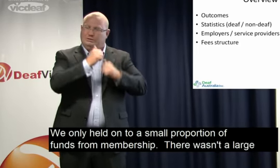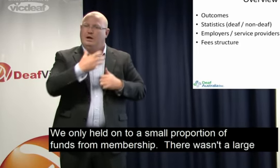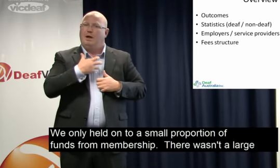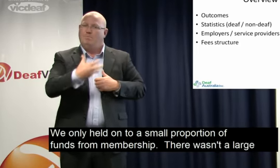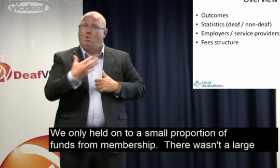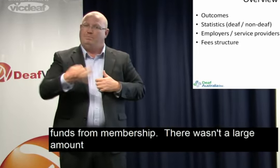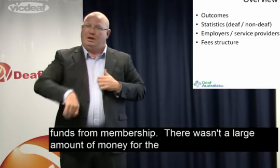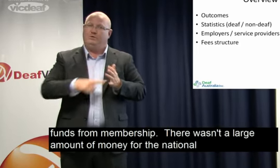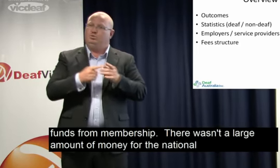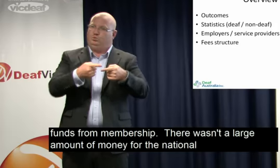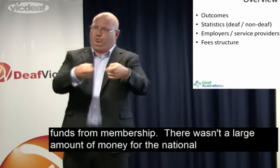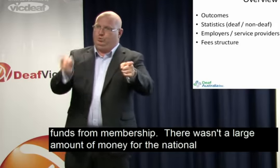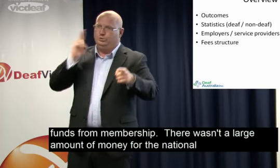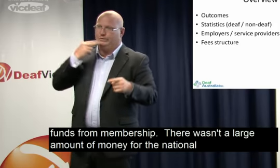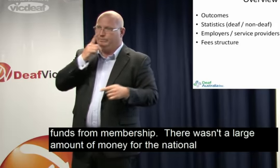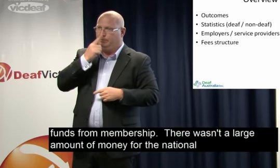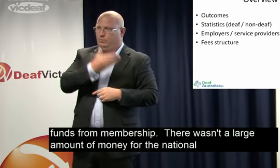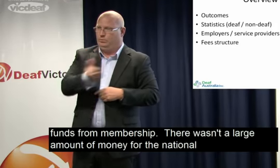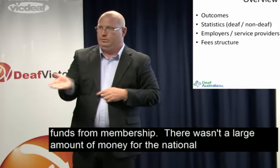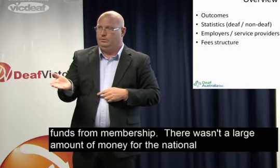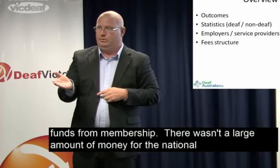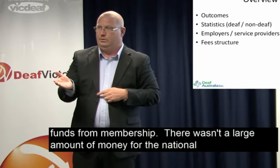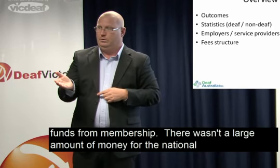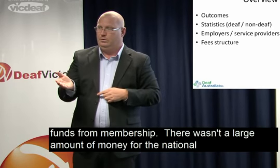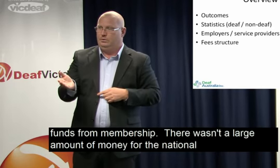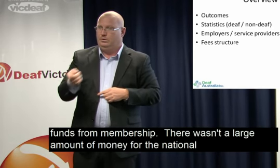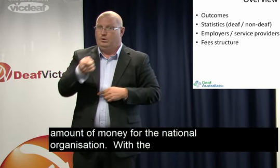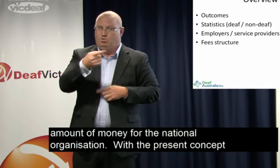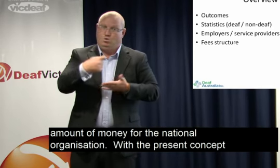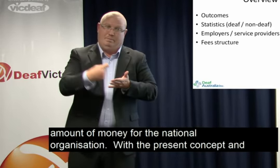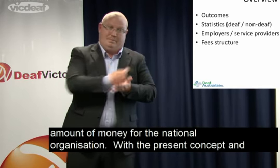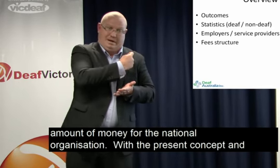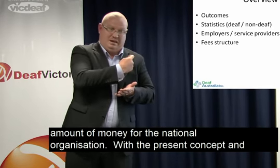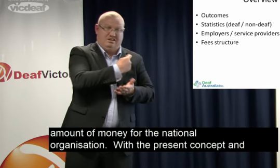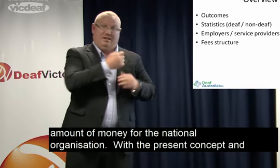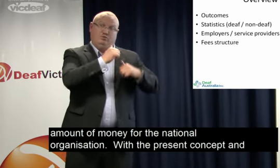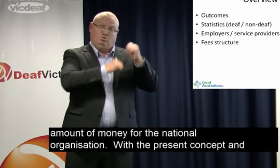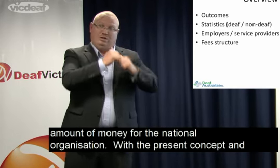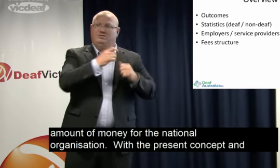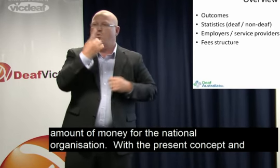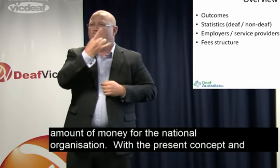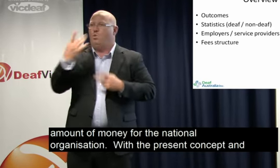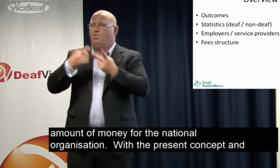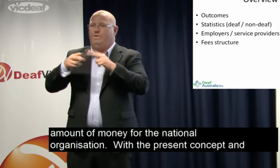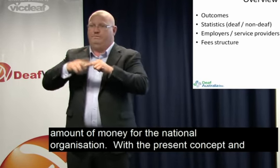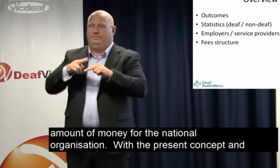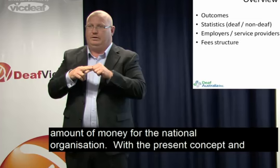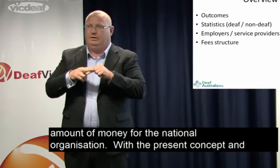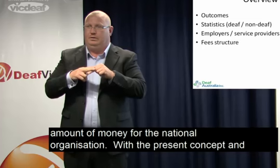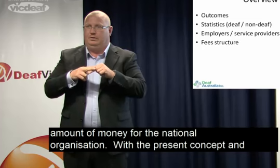concept and the fee structure there, there'll be more benefits to deaf people as individuals. So you would pay through this structure